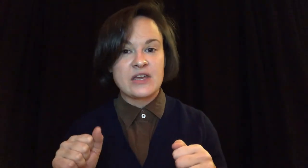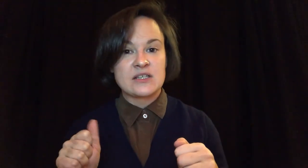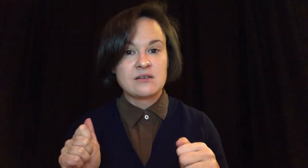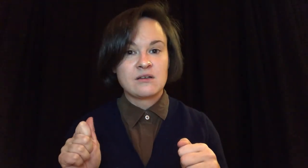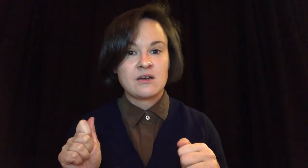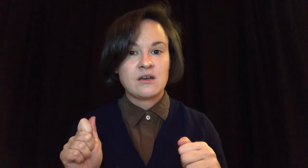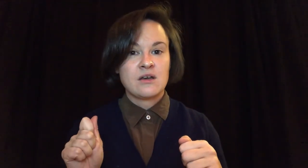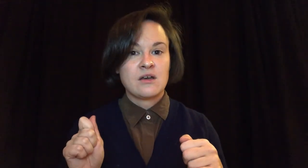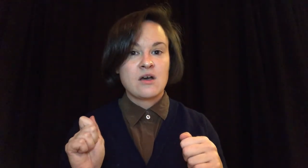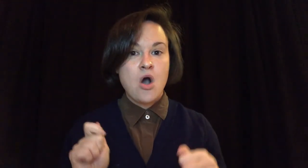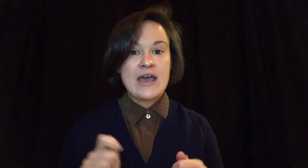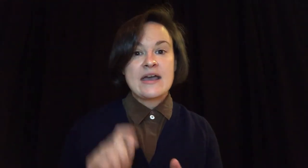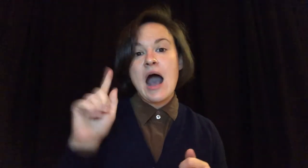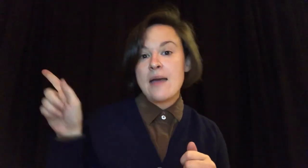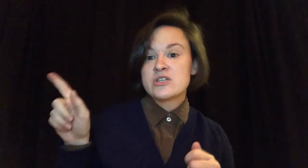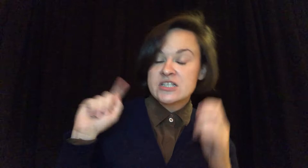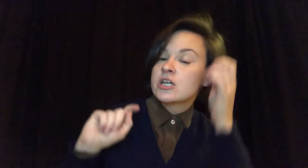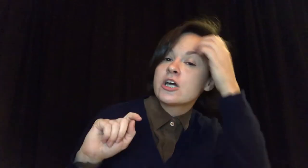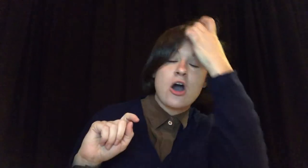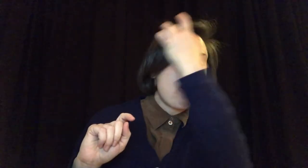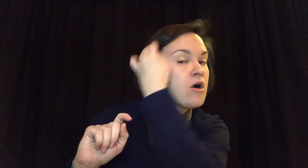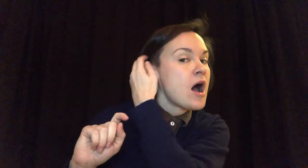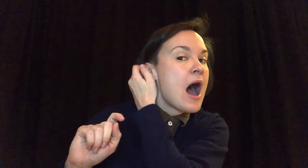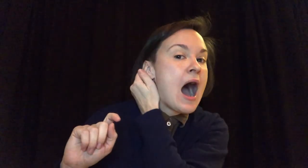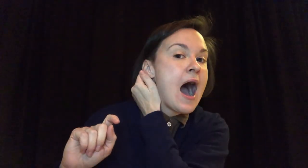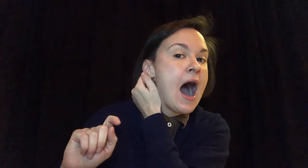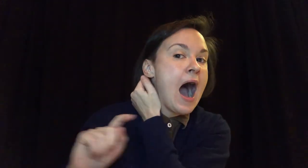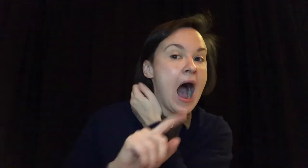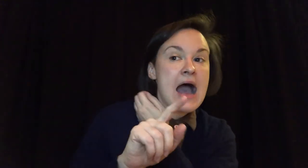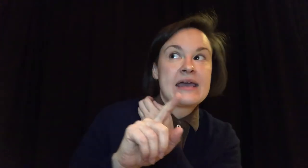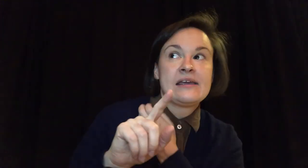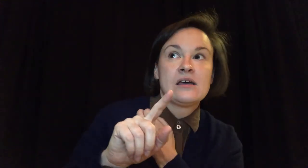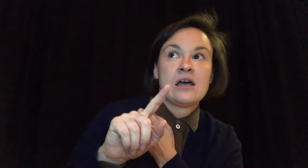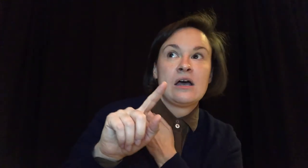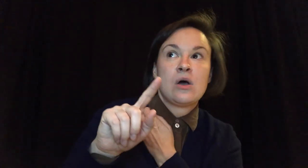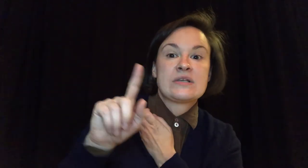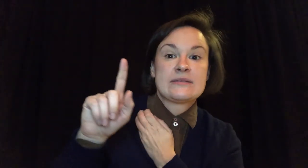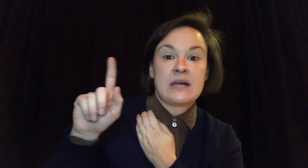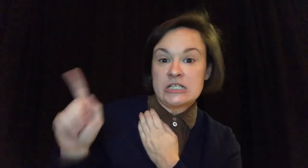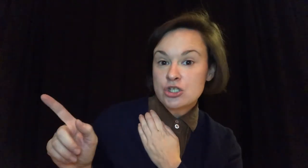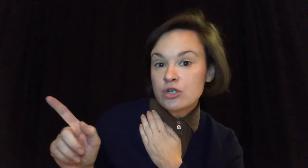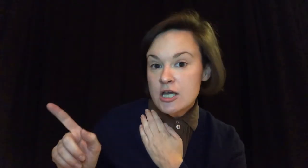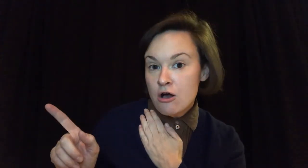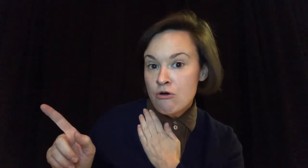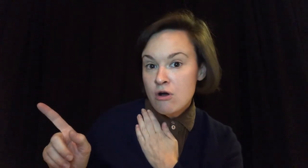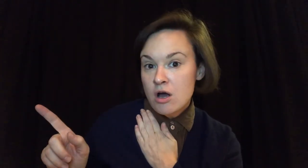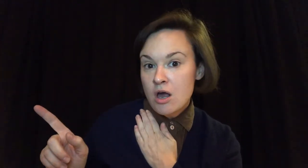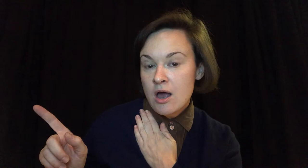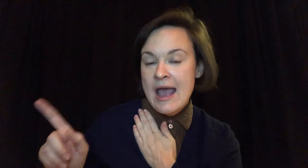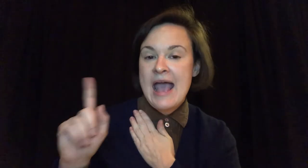it. Okay, I'm just gonna go. I was in my studio. And